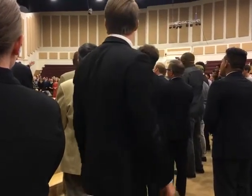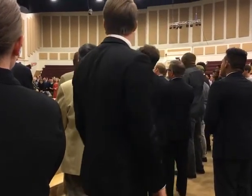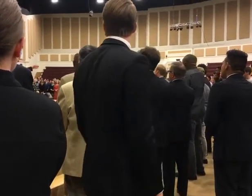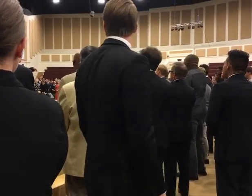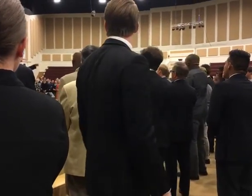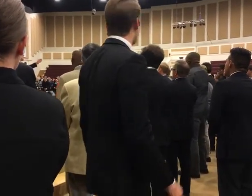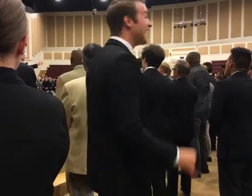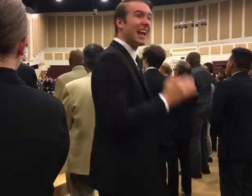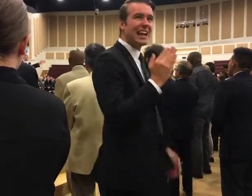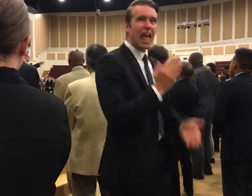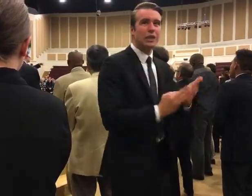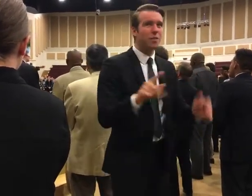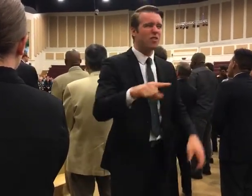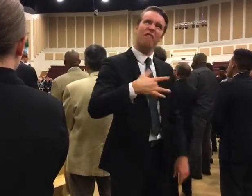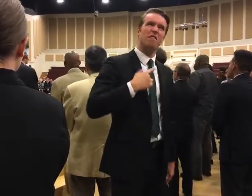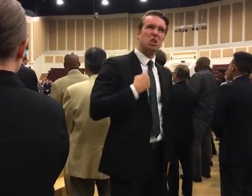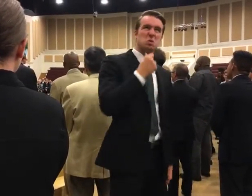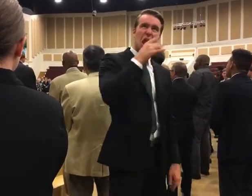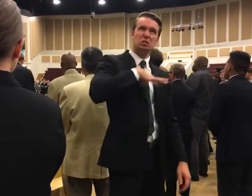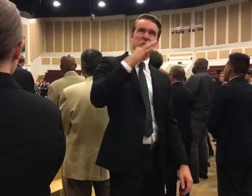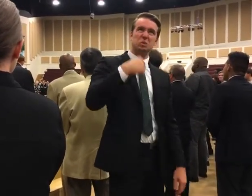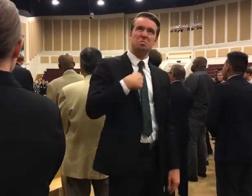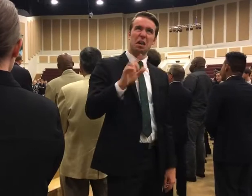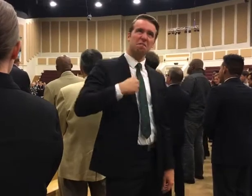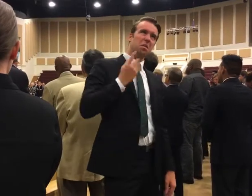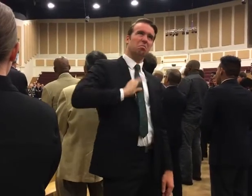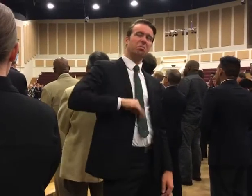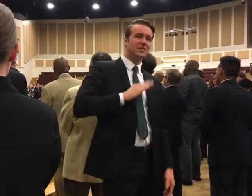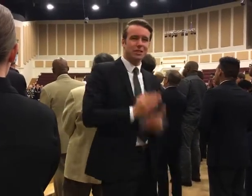Now, I'm going to offend some of y'all because I didn't choose you.